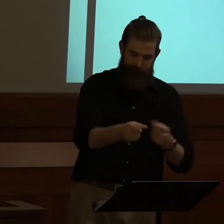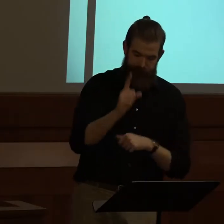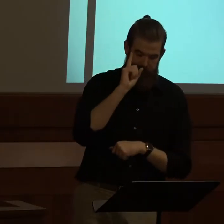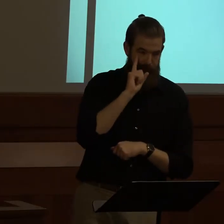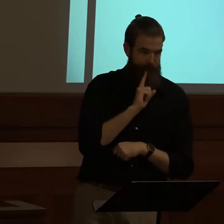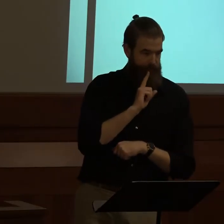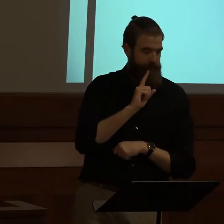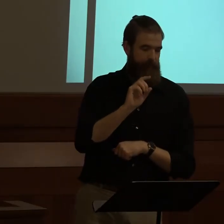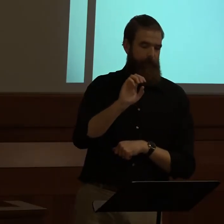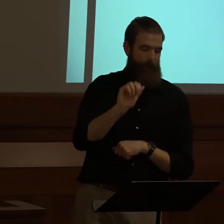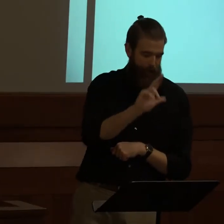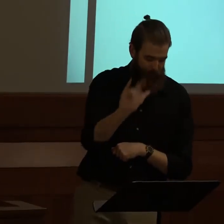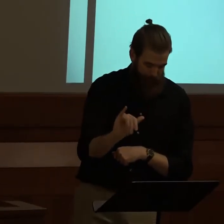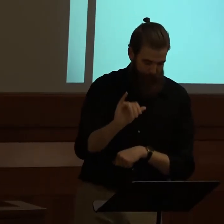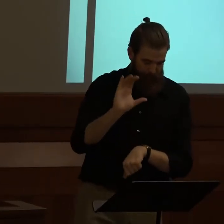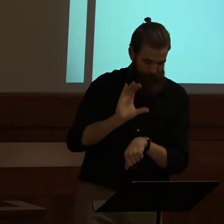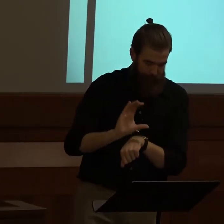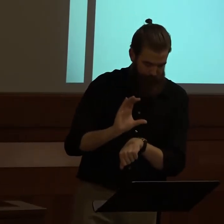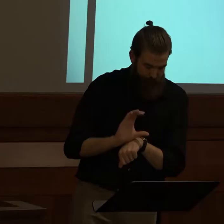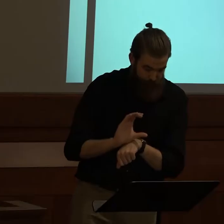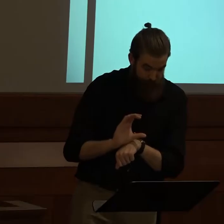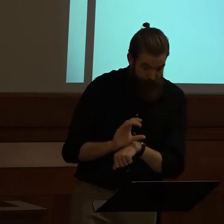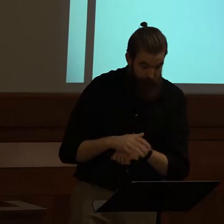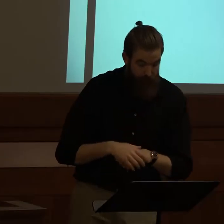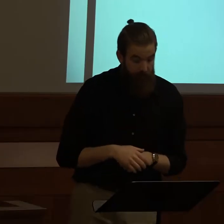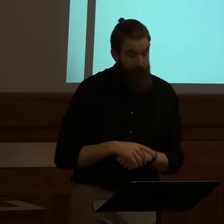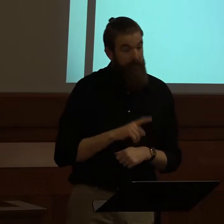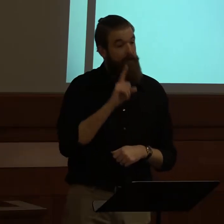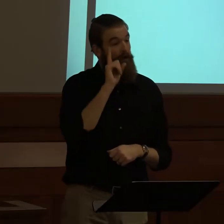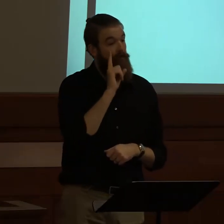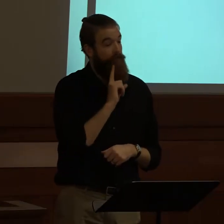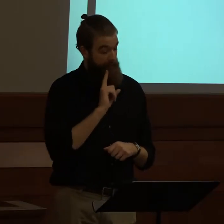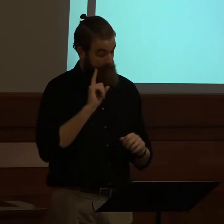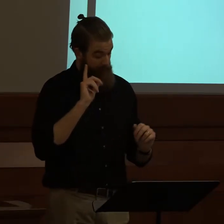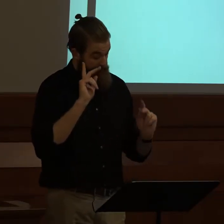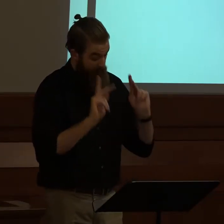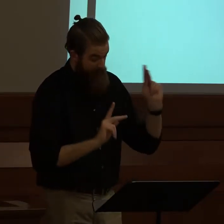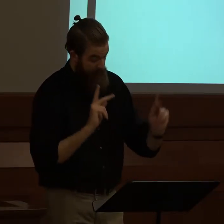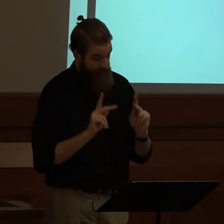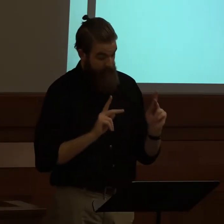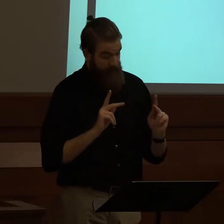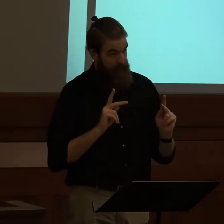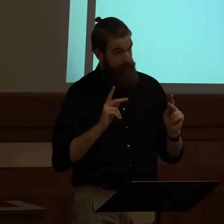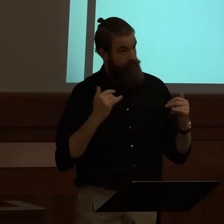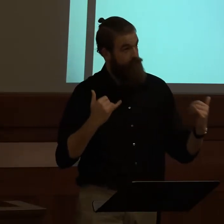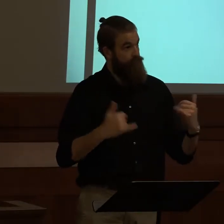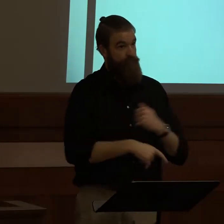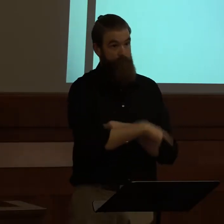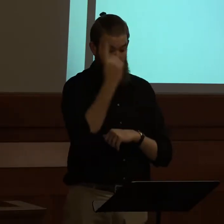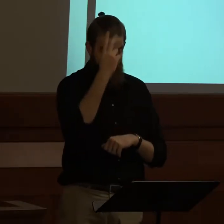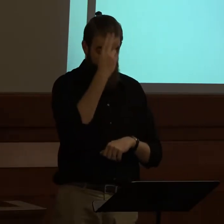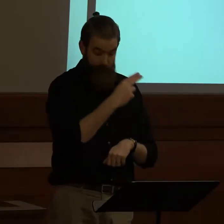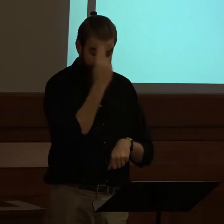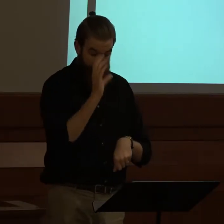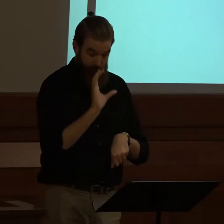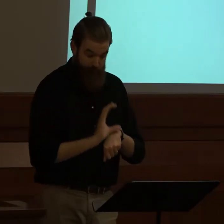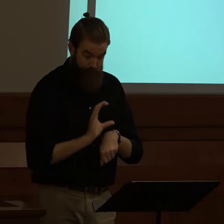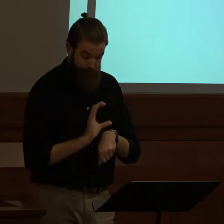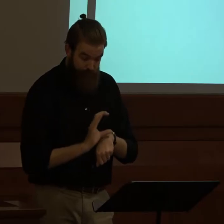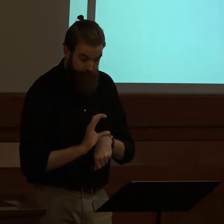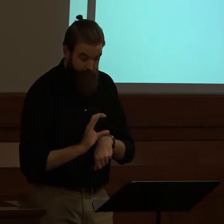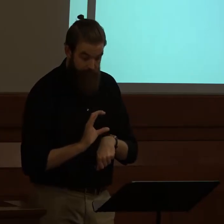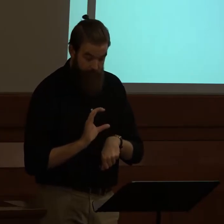Church today, the history of deaf ministry tells a story that has all the attributes of a